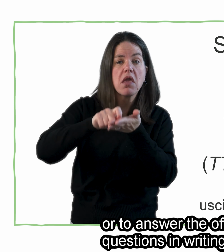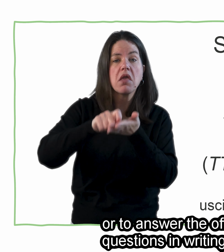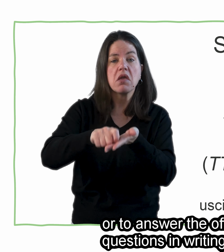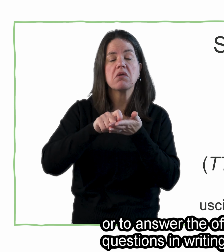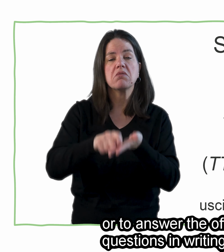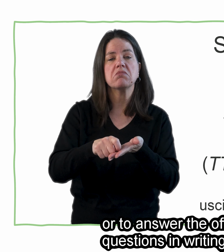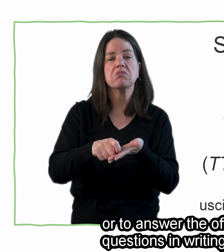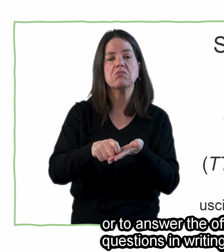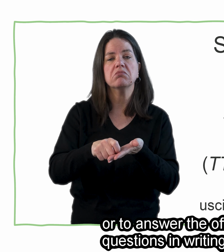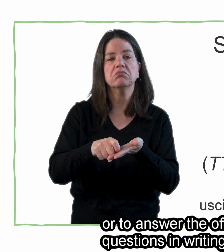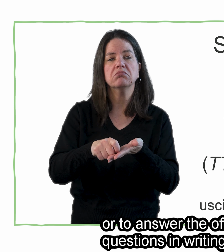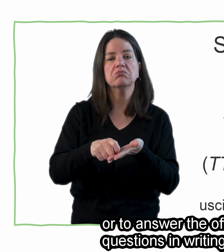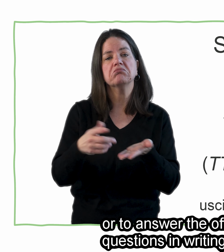questions in writing as needed.